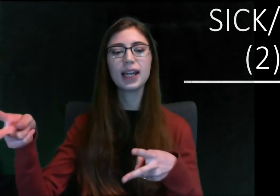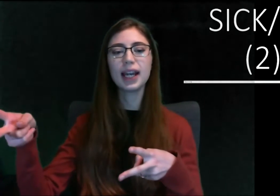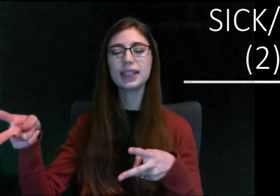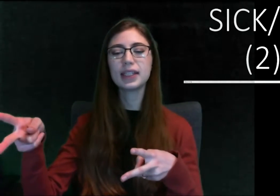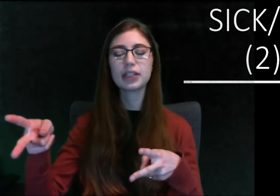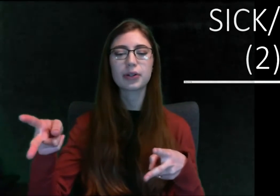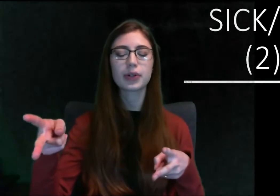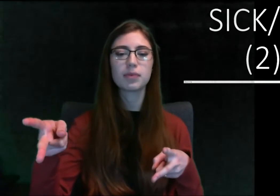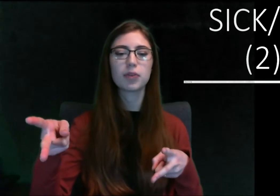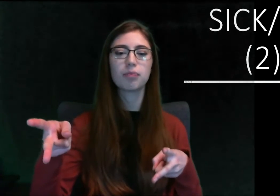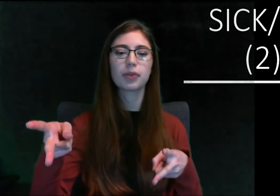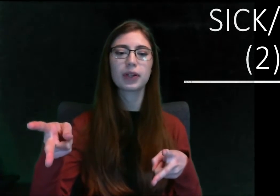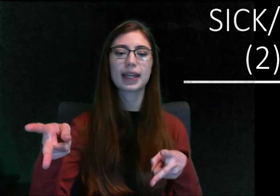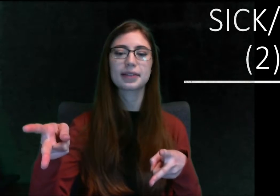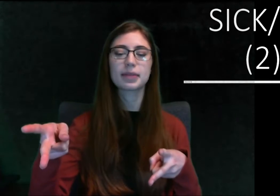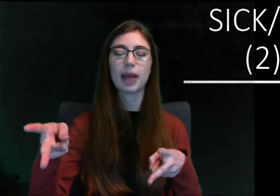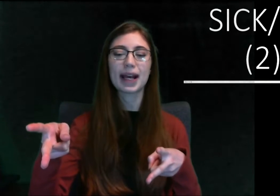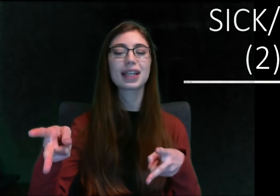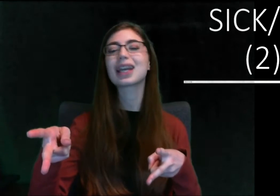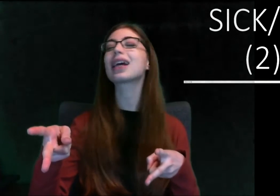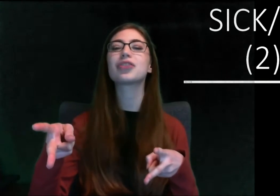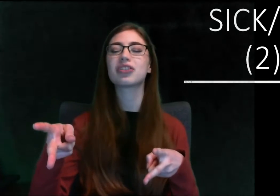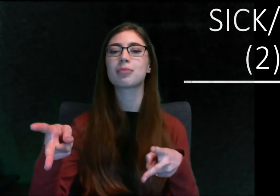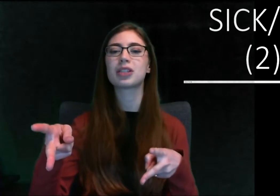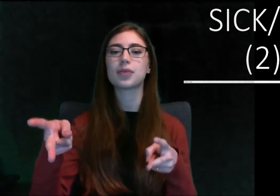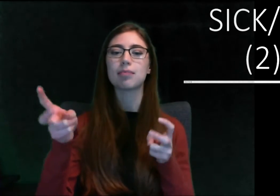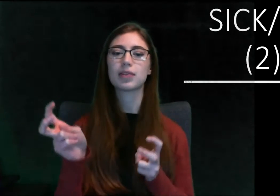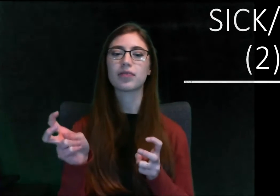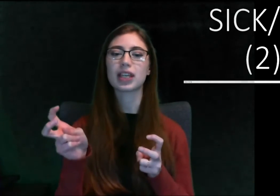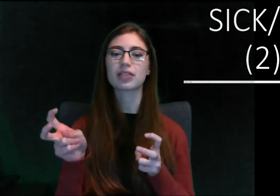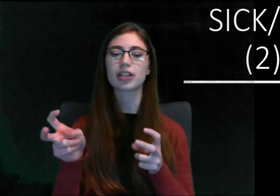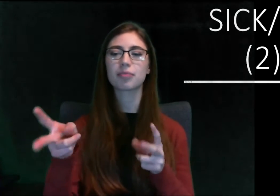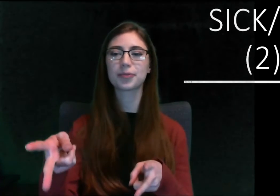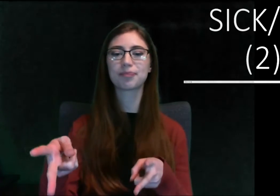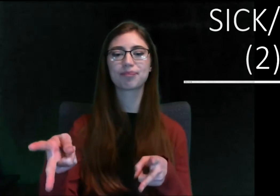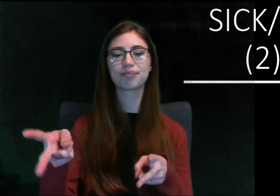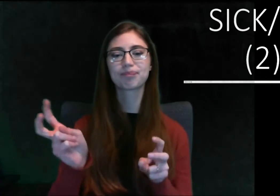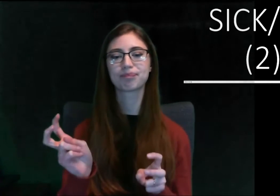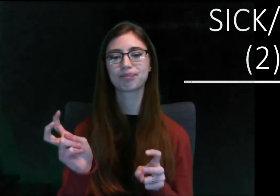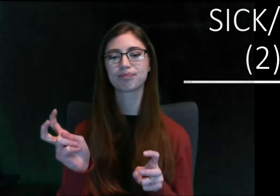And then you're going to move both your hands back and change them into a bent V hand shape.